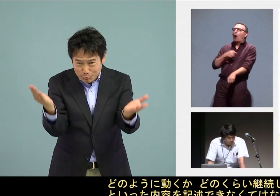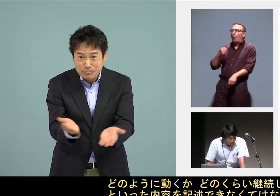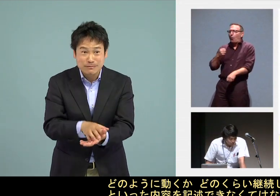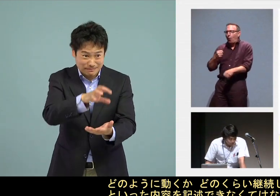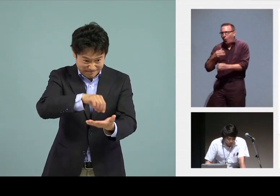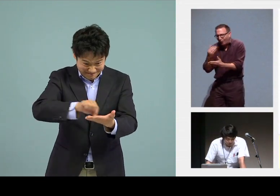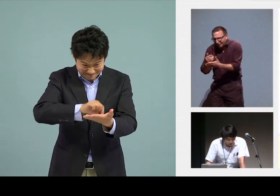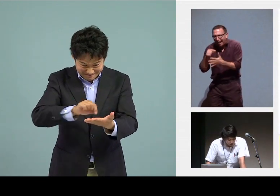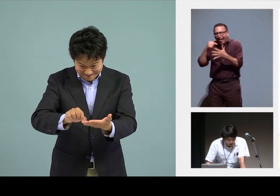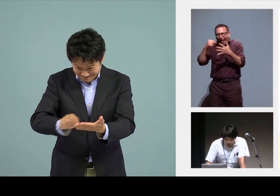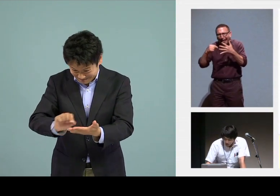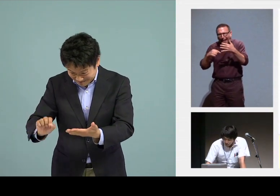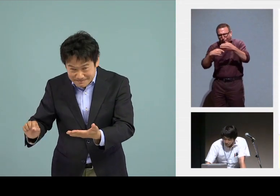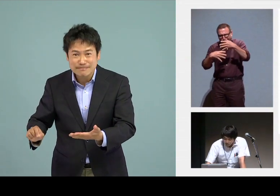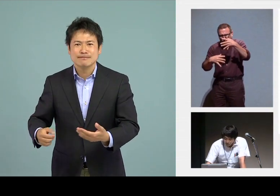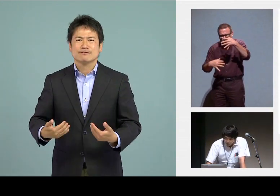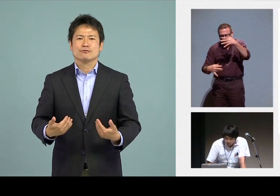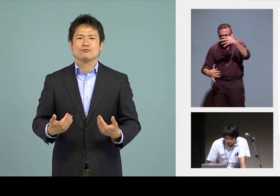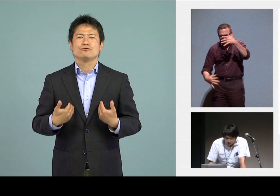on.